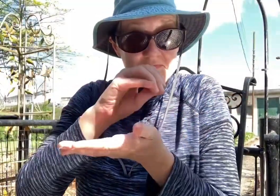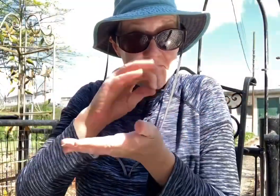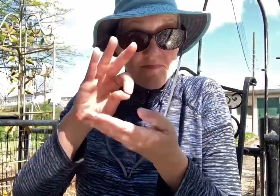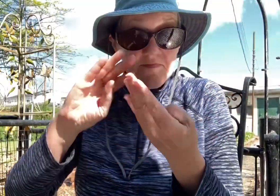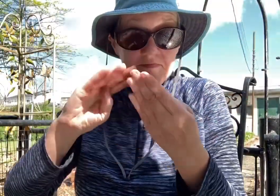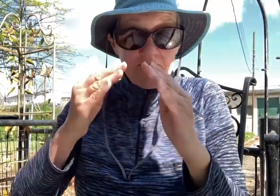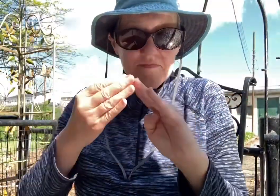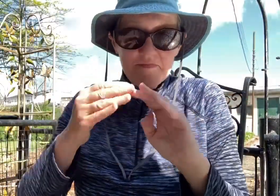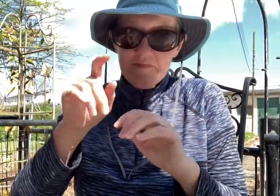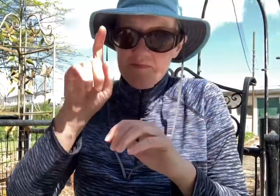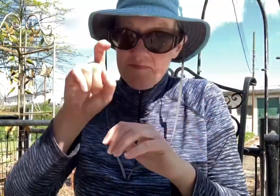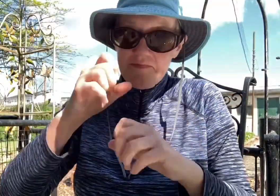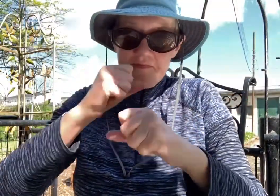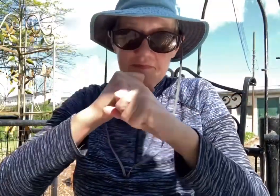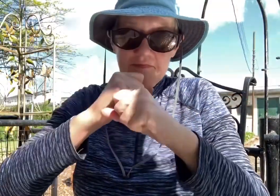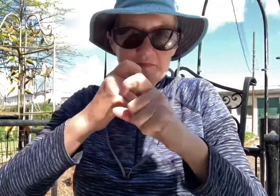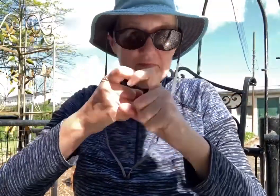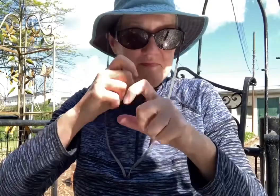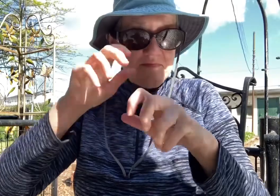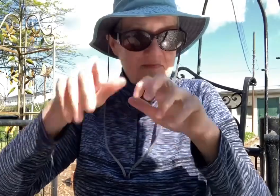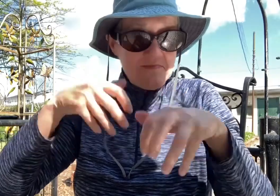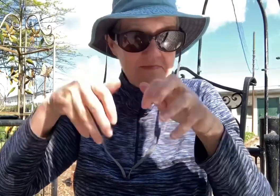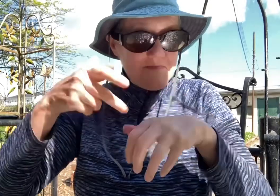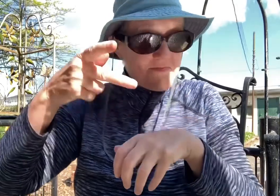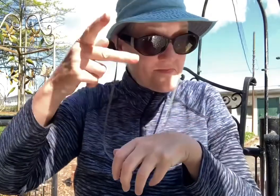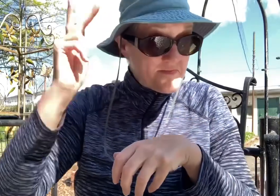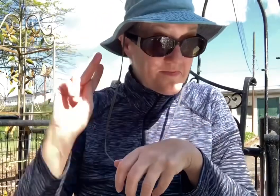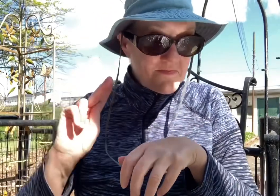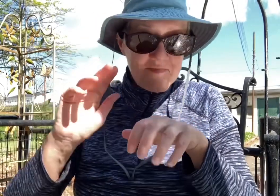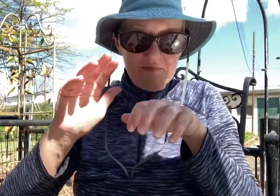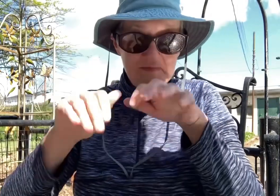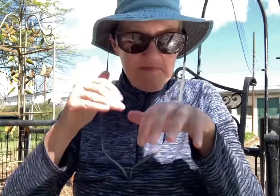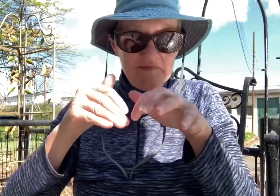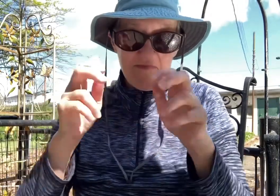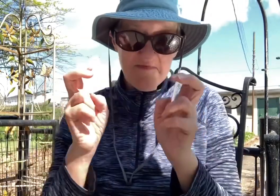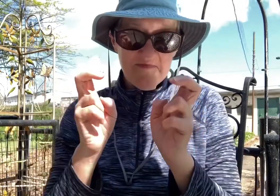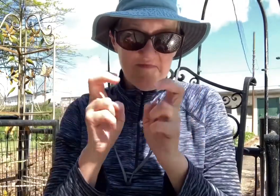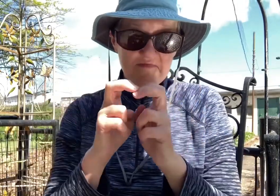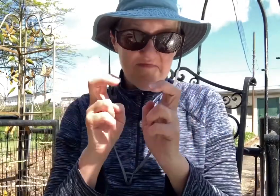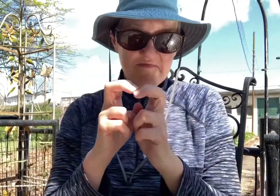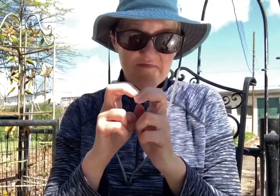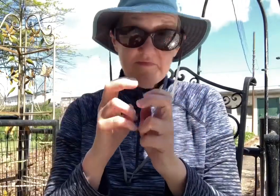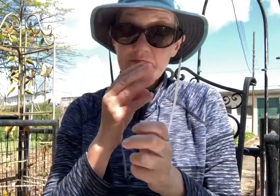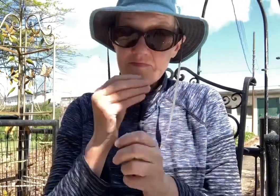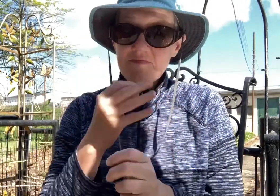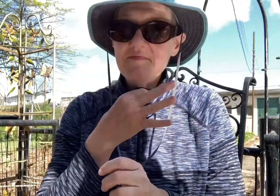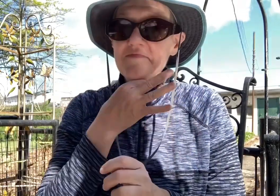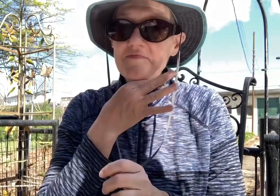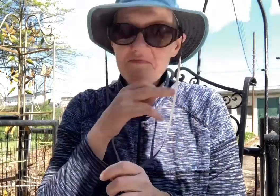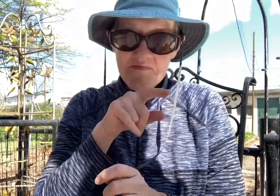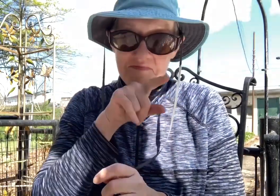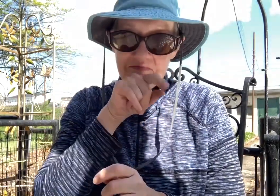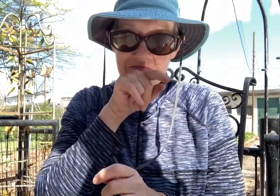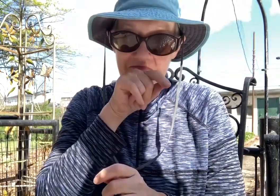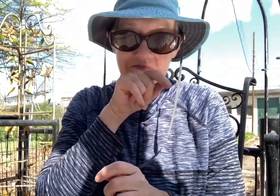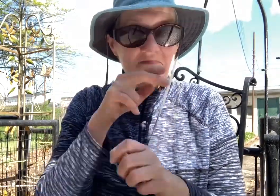Now here in the heart of the city, I have to protect them from digging skunks, squirrels, and curious